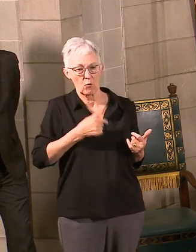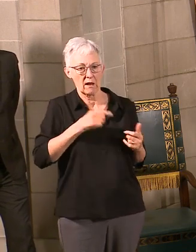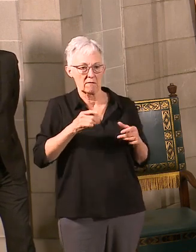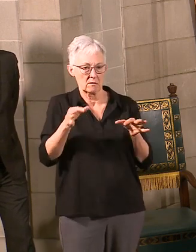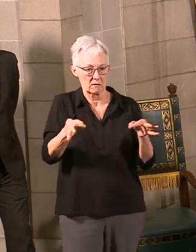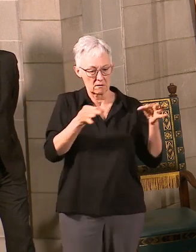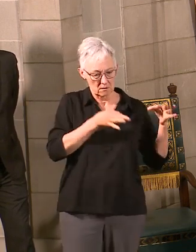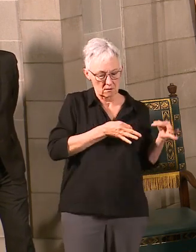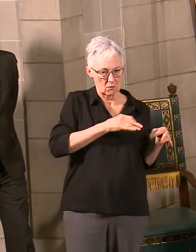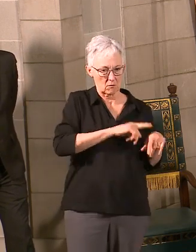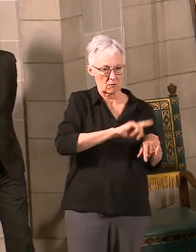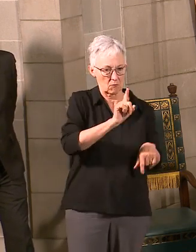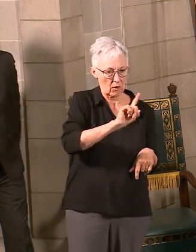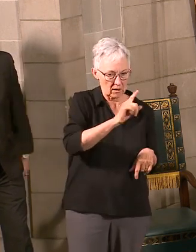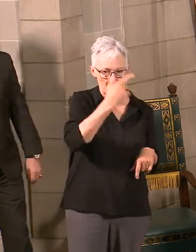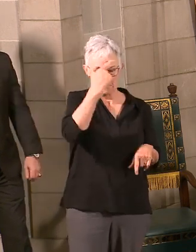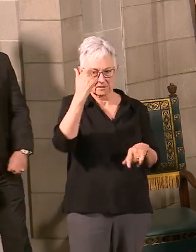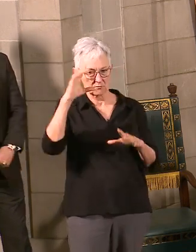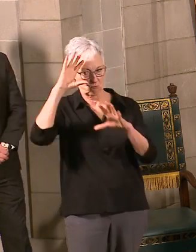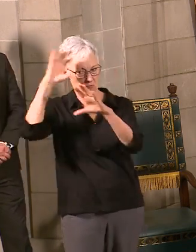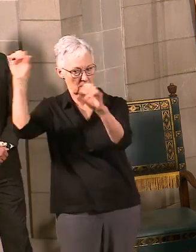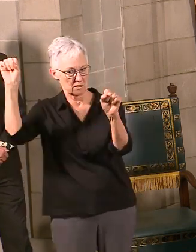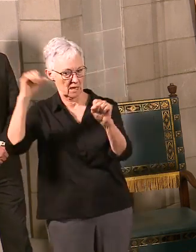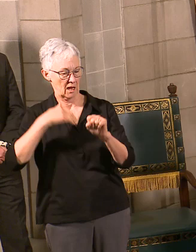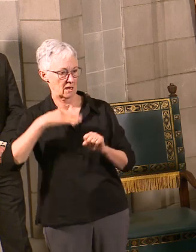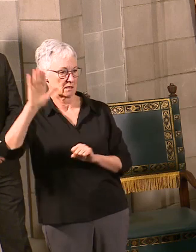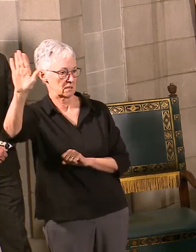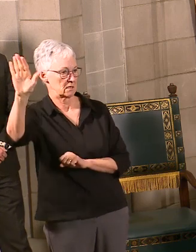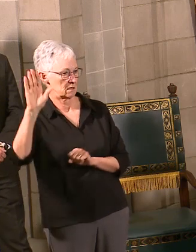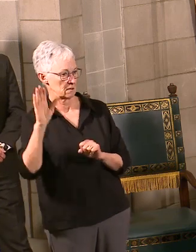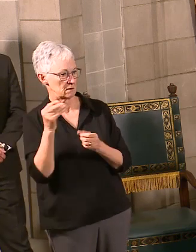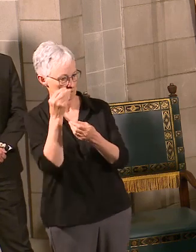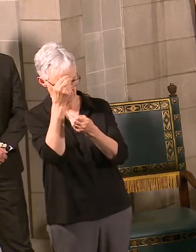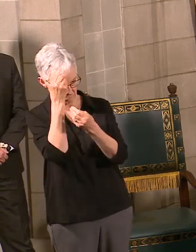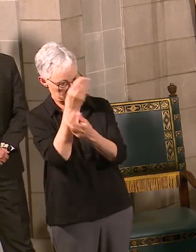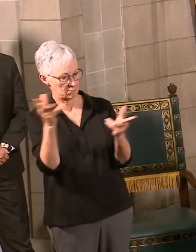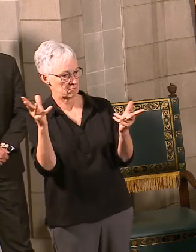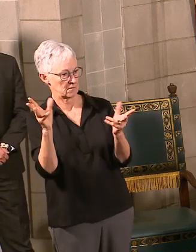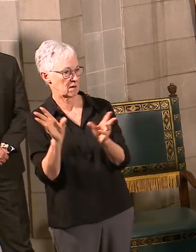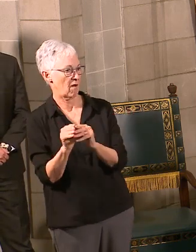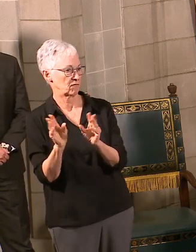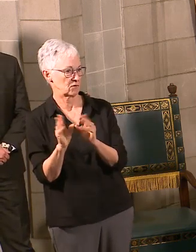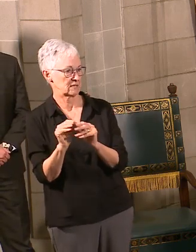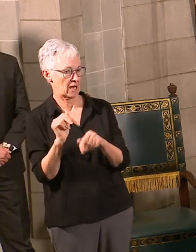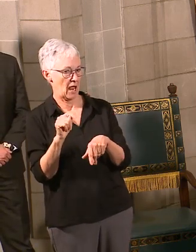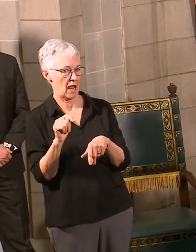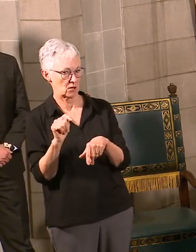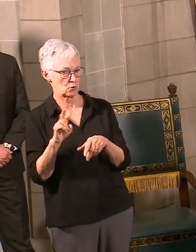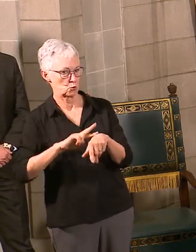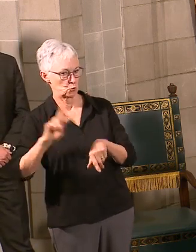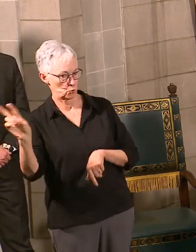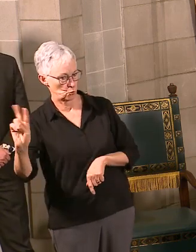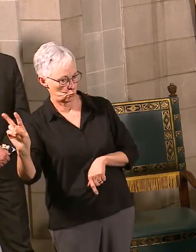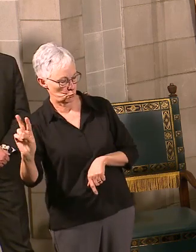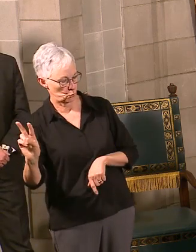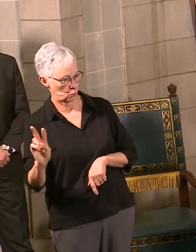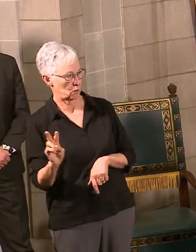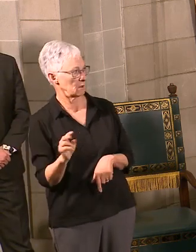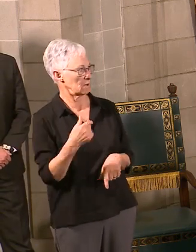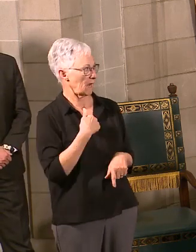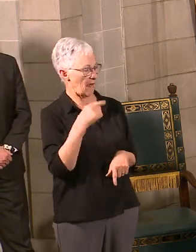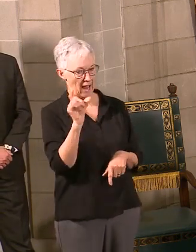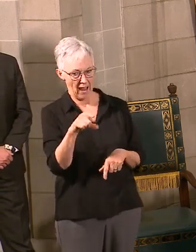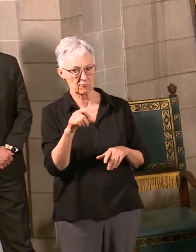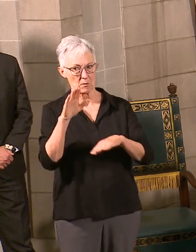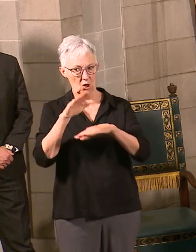Central Time. Matt Bloomstead will be here tomorrow to be able to talk about some education issues, and because I've got to be into that